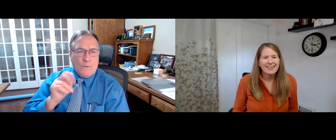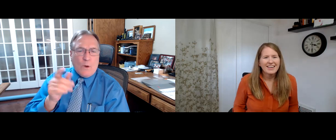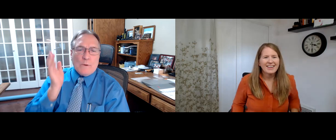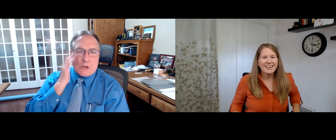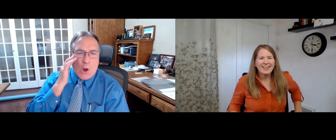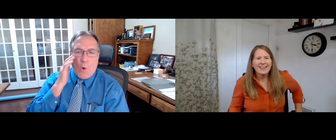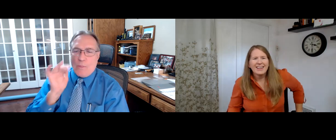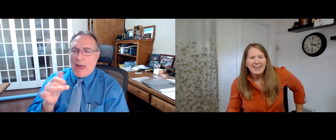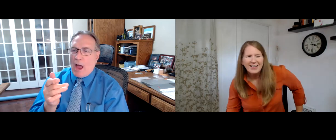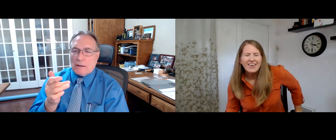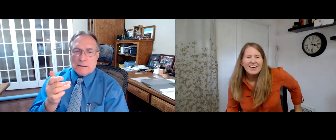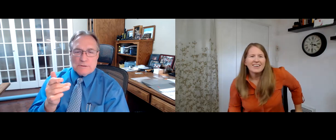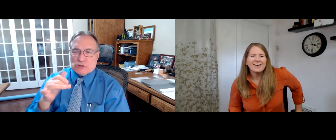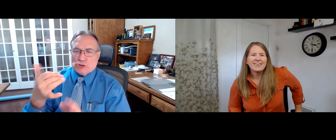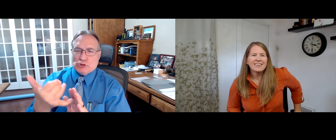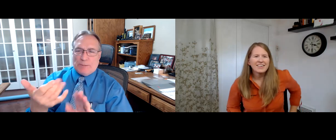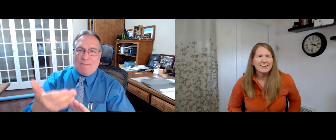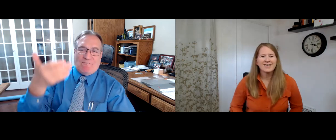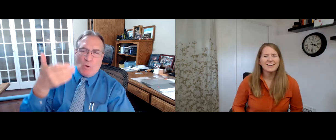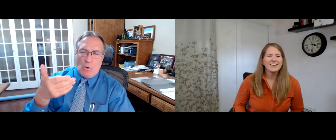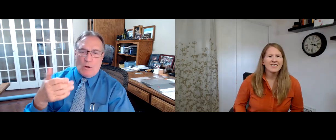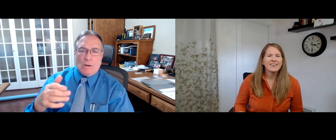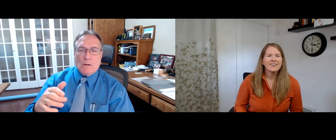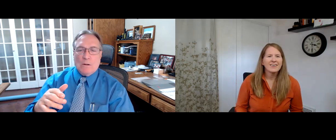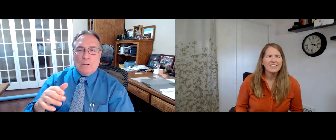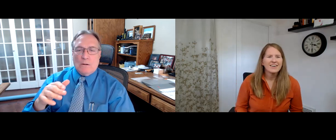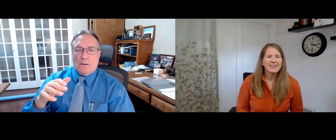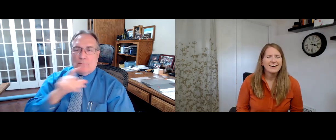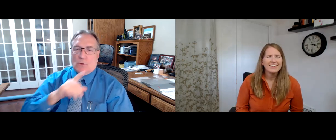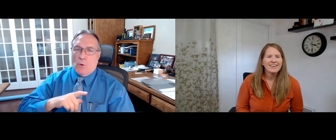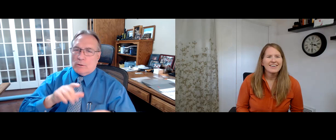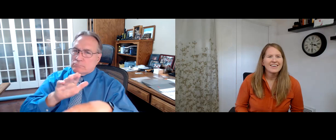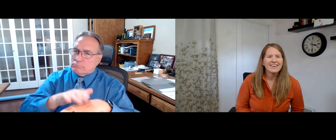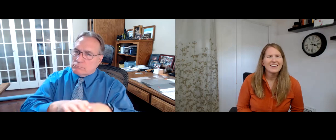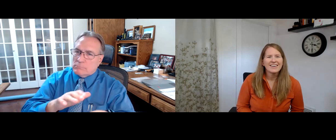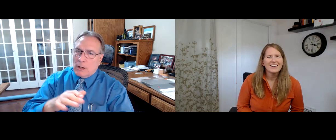What we know that just before the Lord